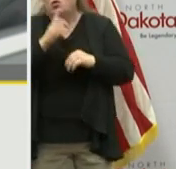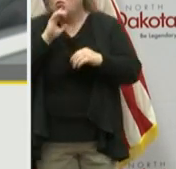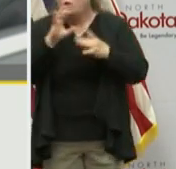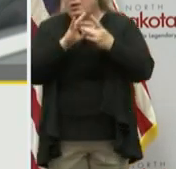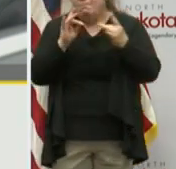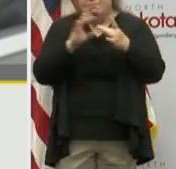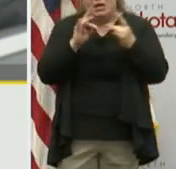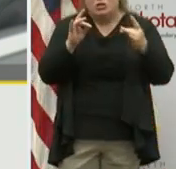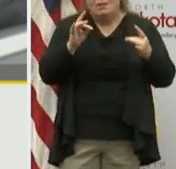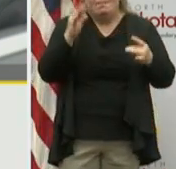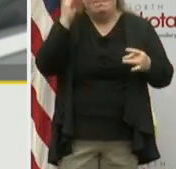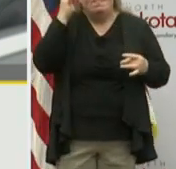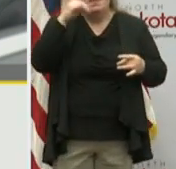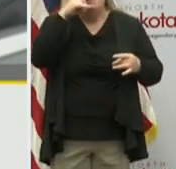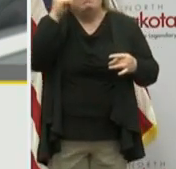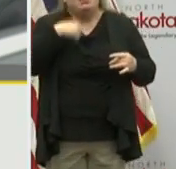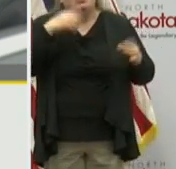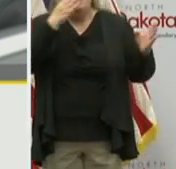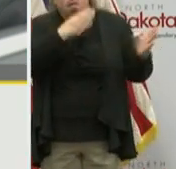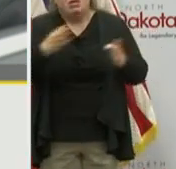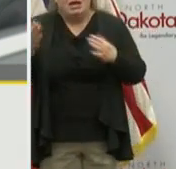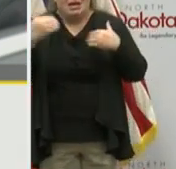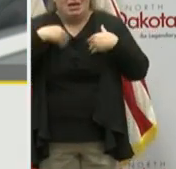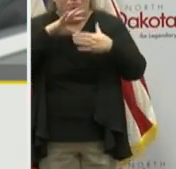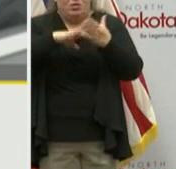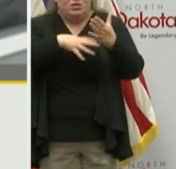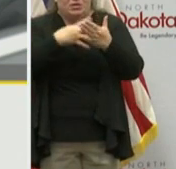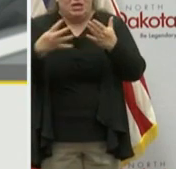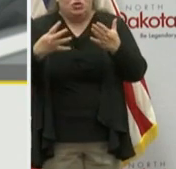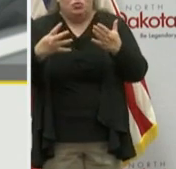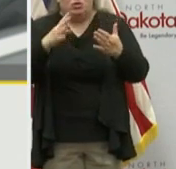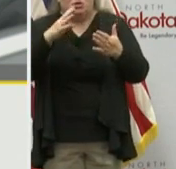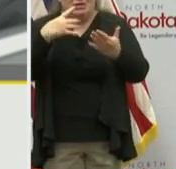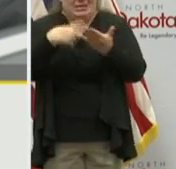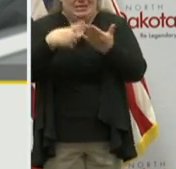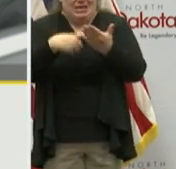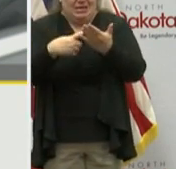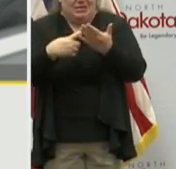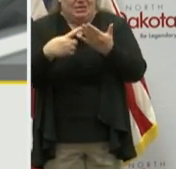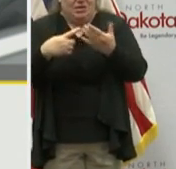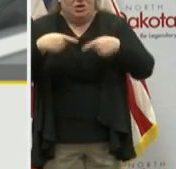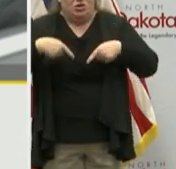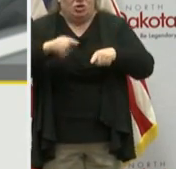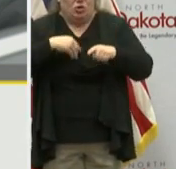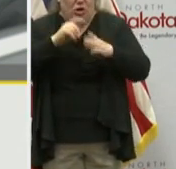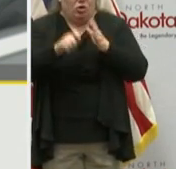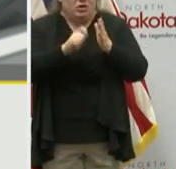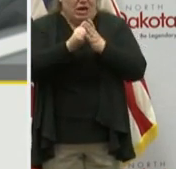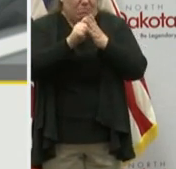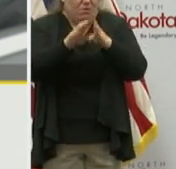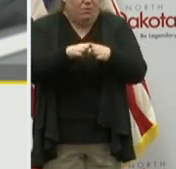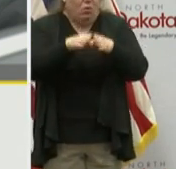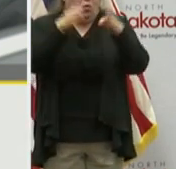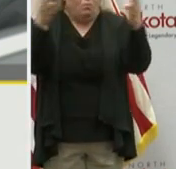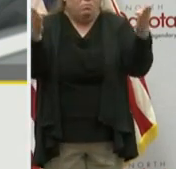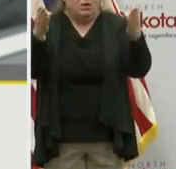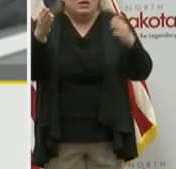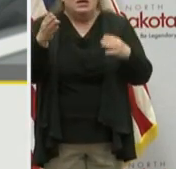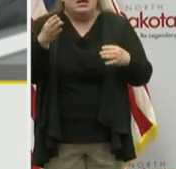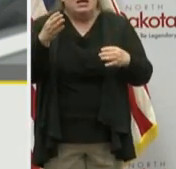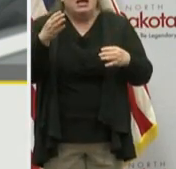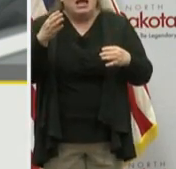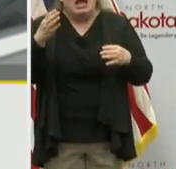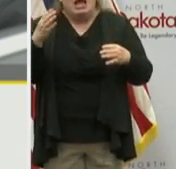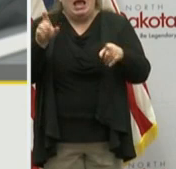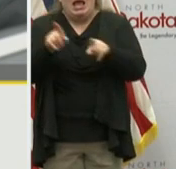up in part because we had planned to have it on the schedule to talk about here during the time of reopening. And as we close